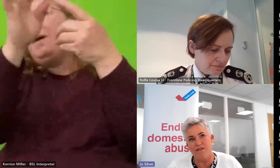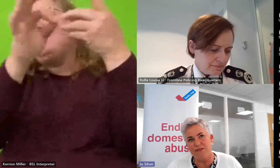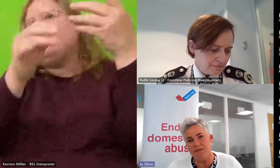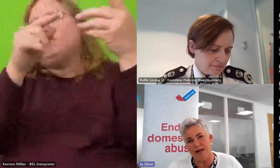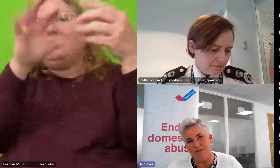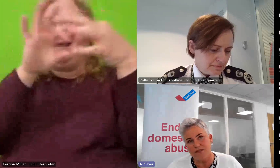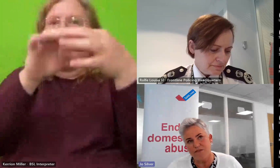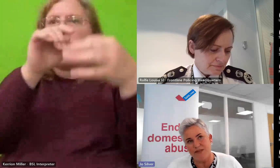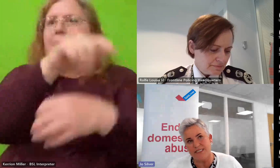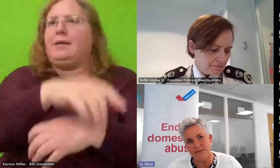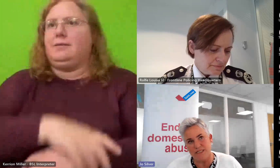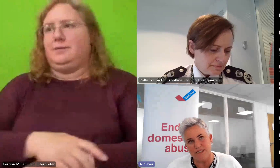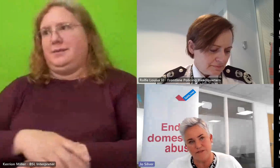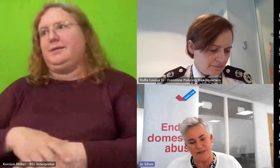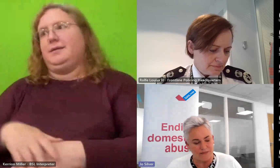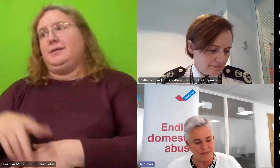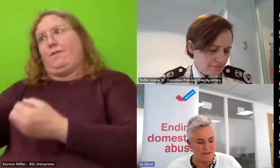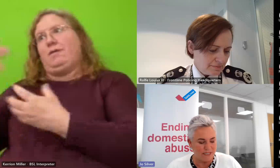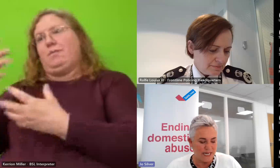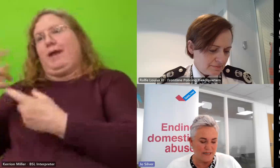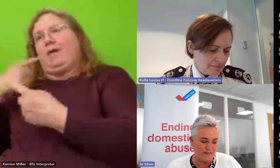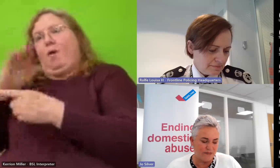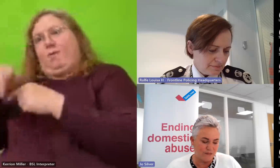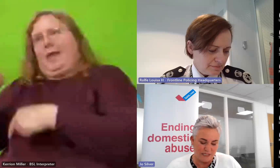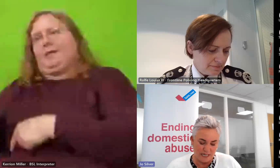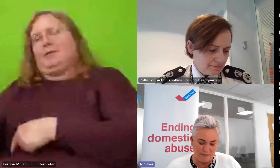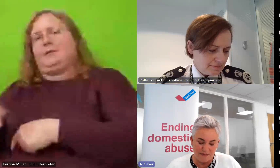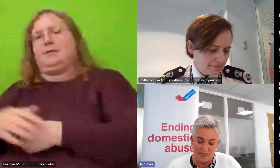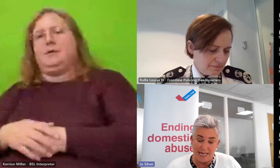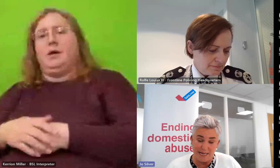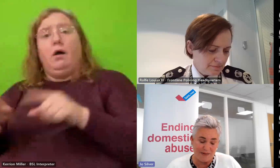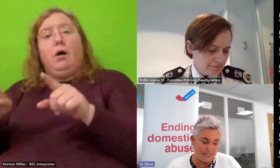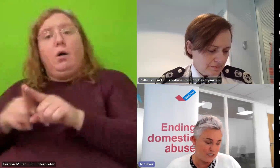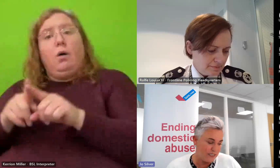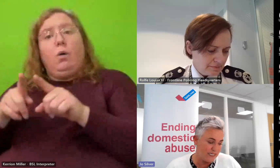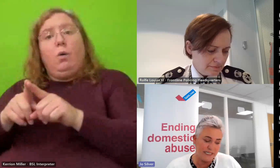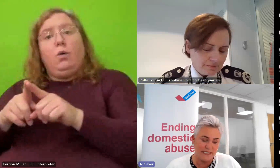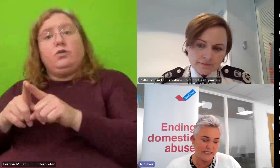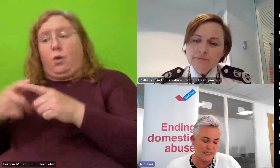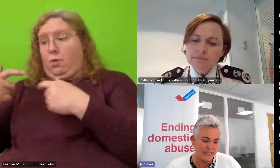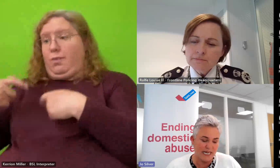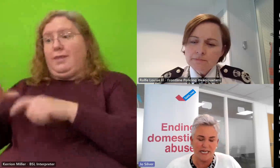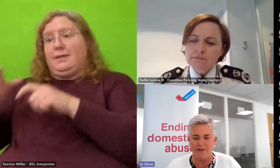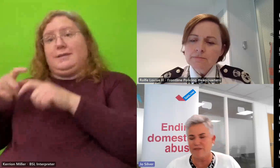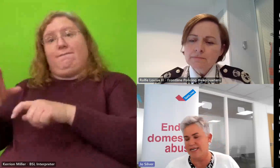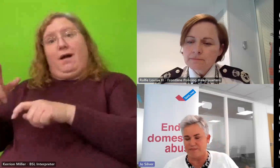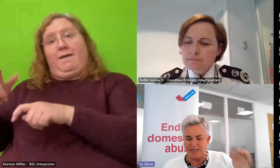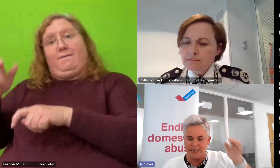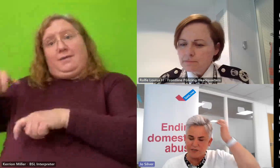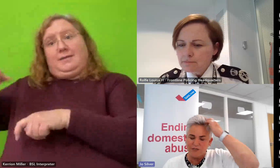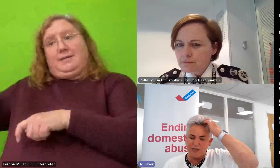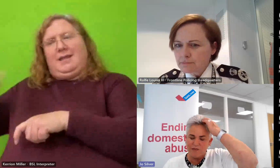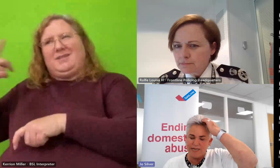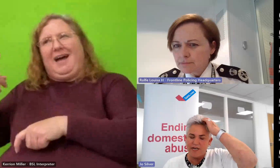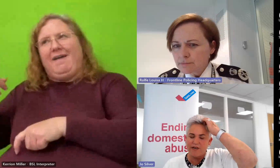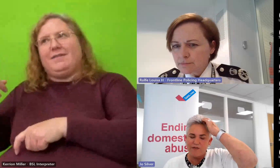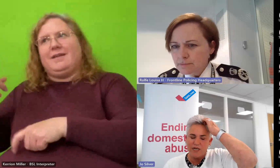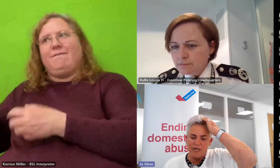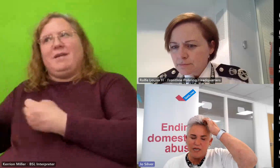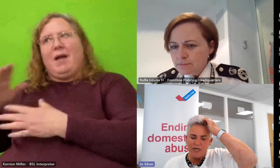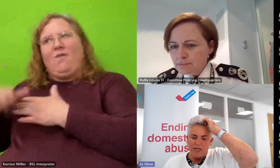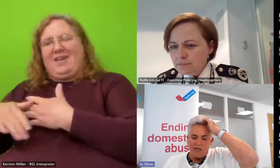feedback. And the feedback from victims and survivors themselves was about the language. And this is exactly right, because although